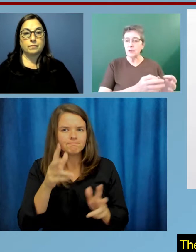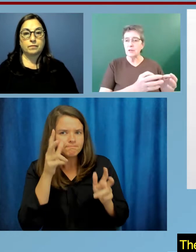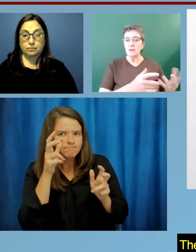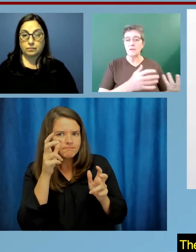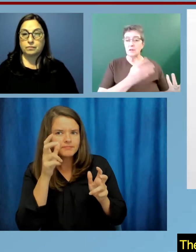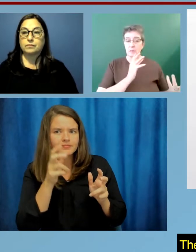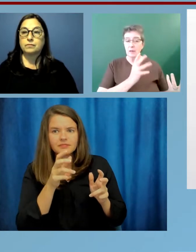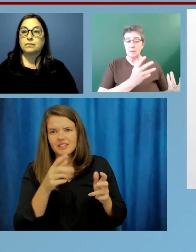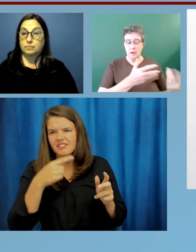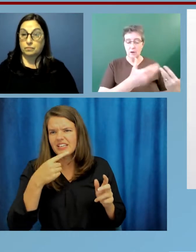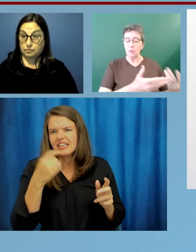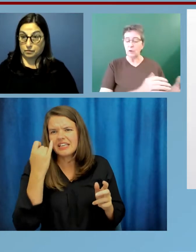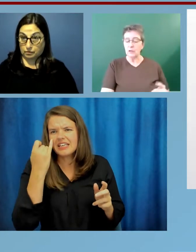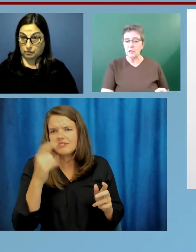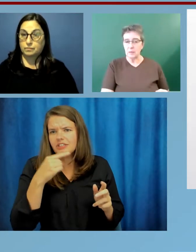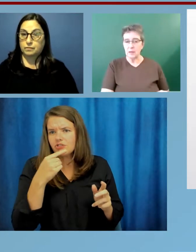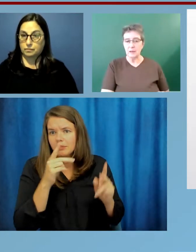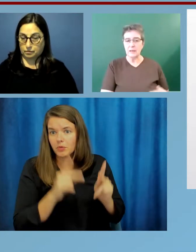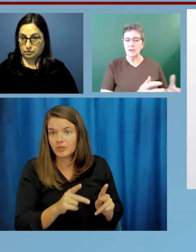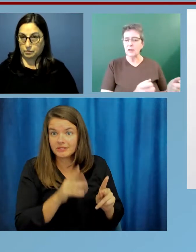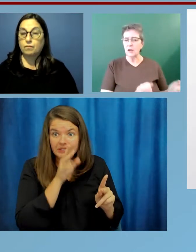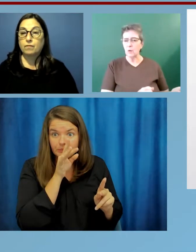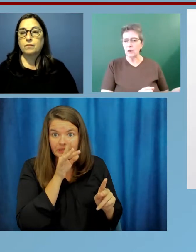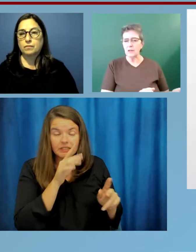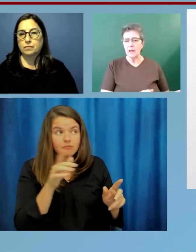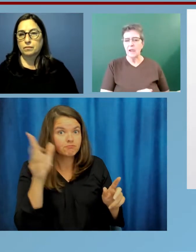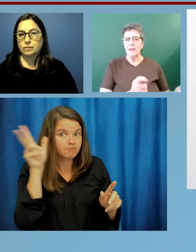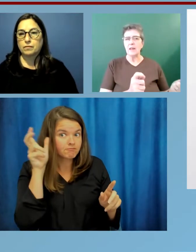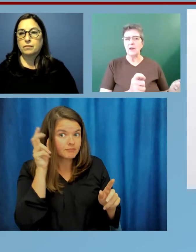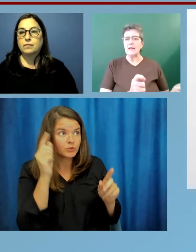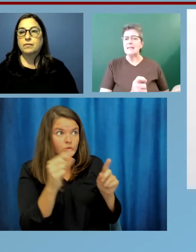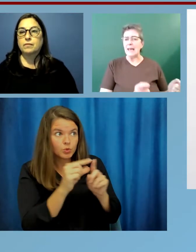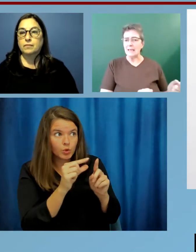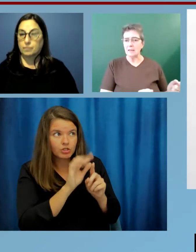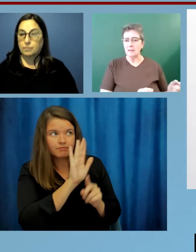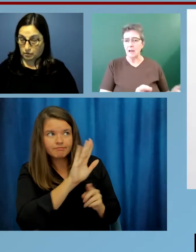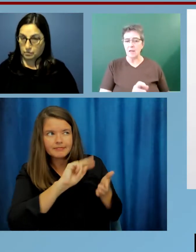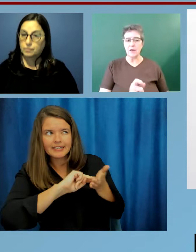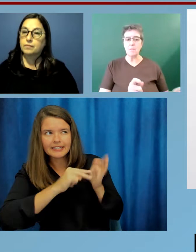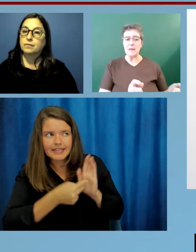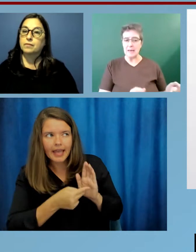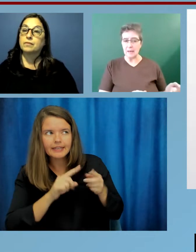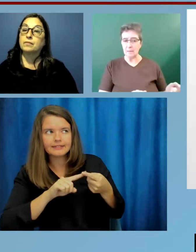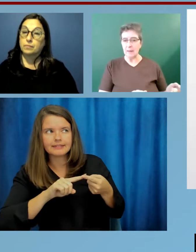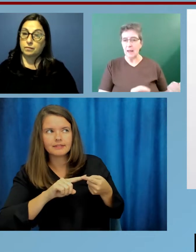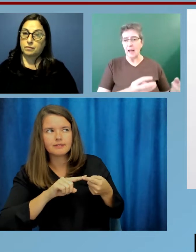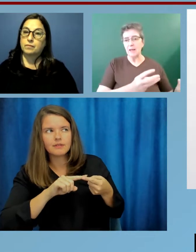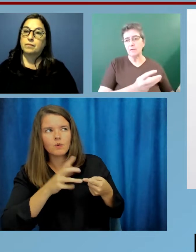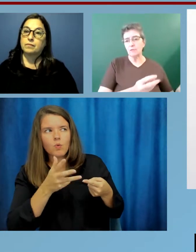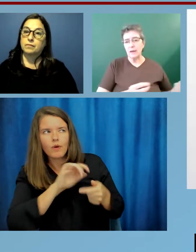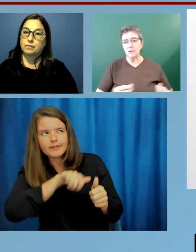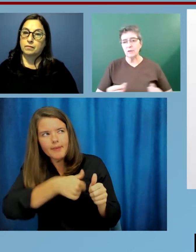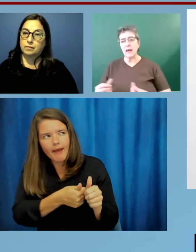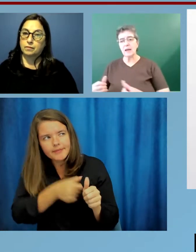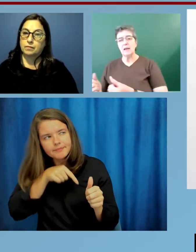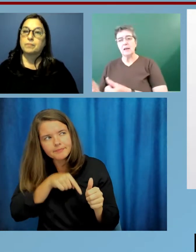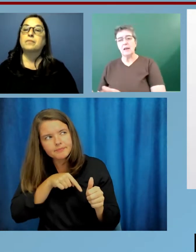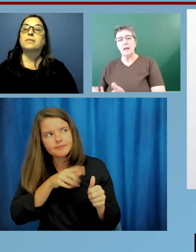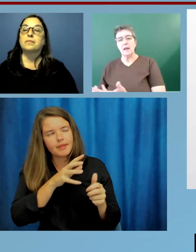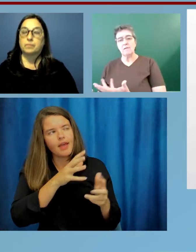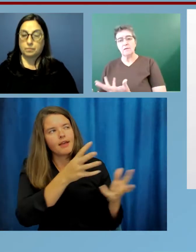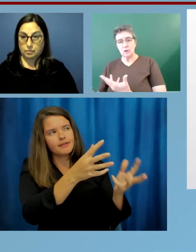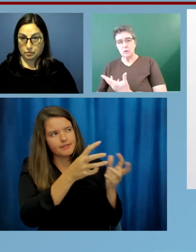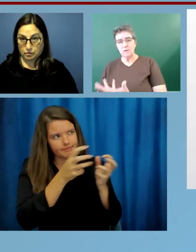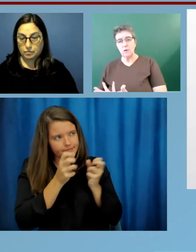the person's, if the hearing person is speaking, listen to their words, their intent, their meaning, and then render that